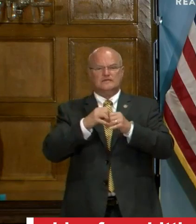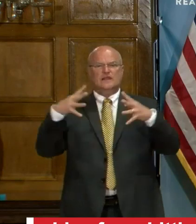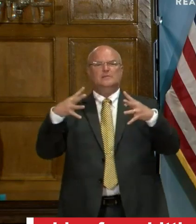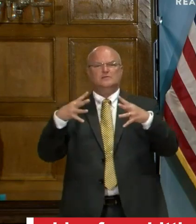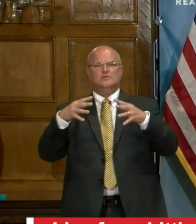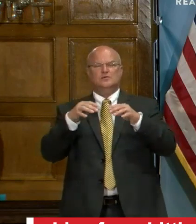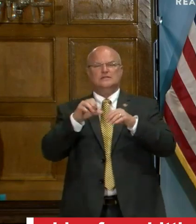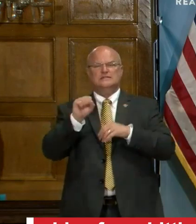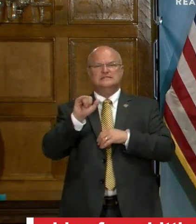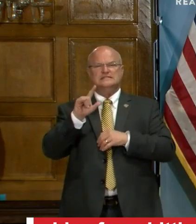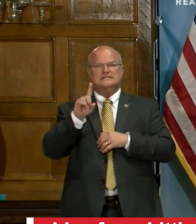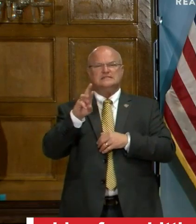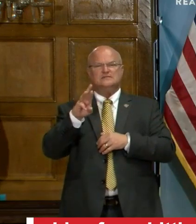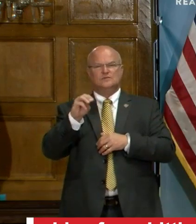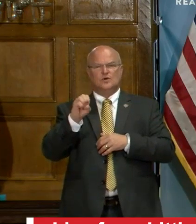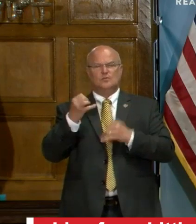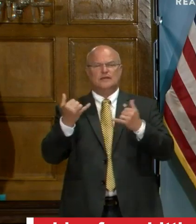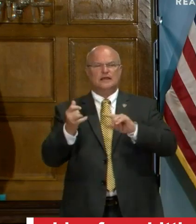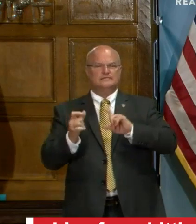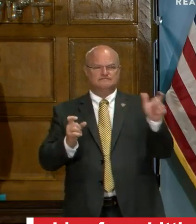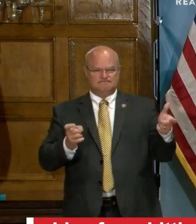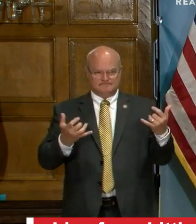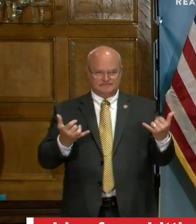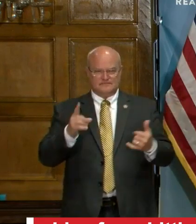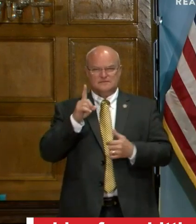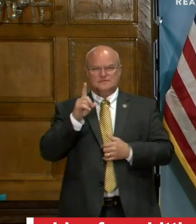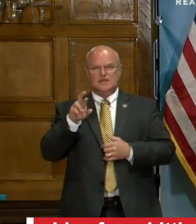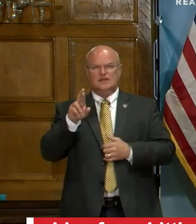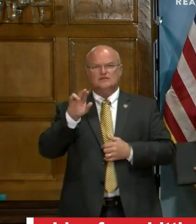syndrome. And Dr. Romero, let me turn it over to you.